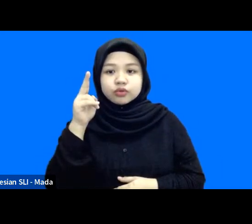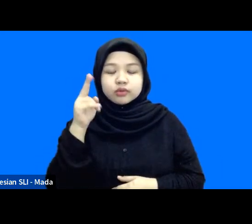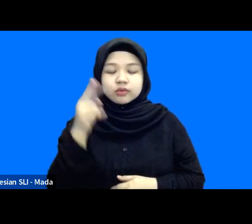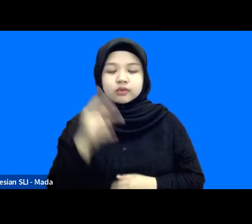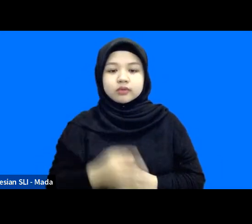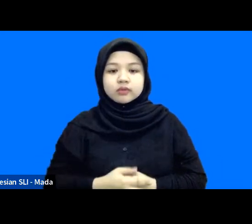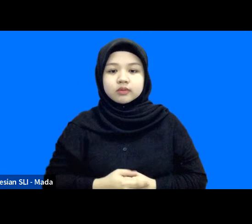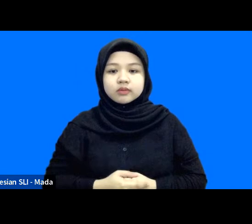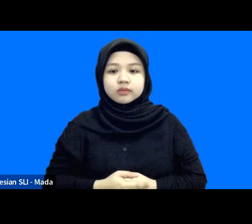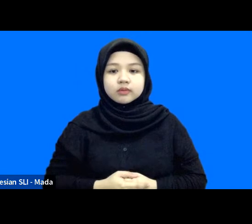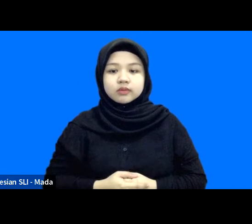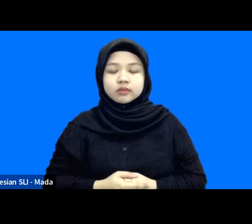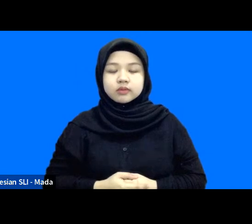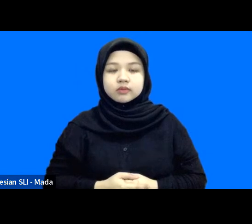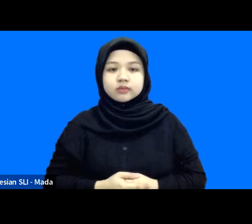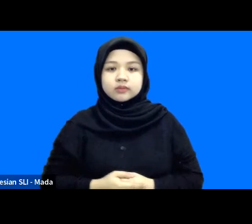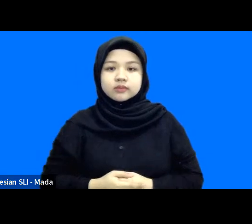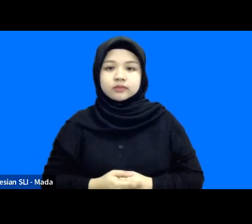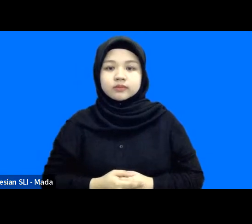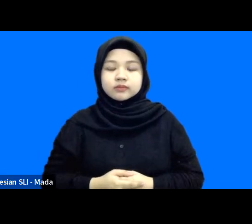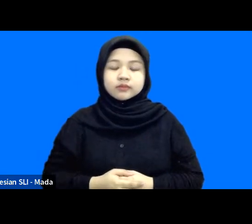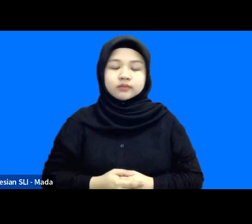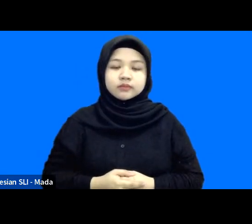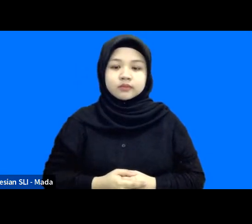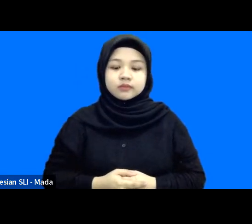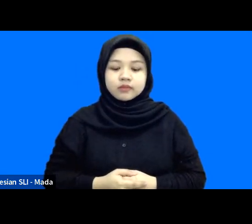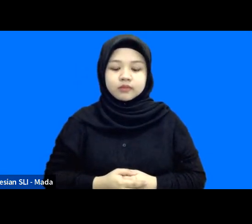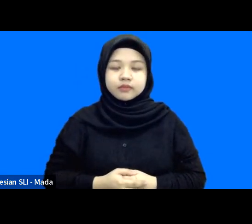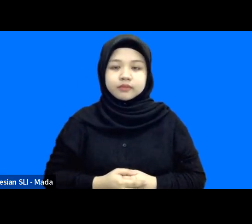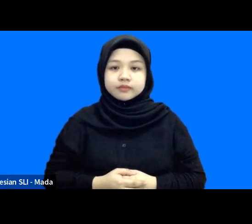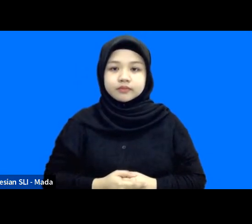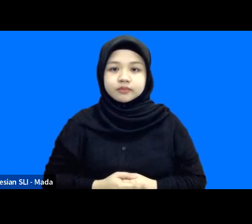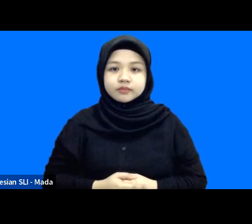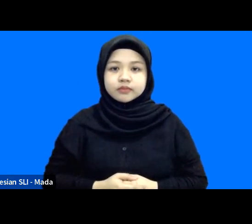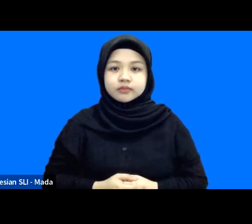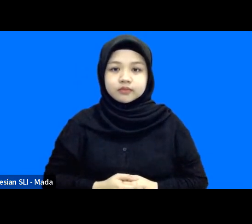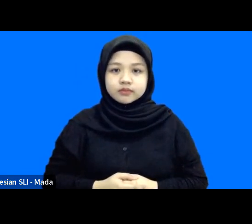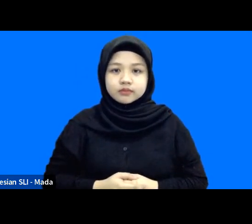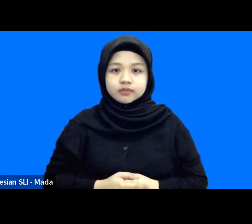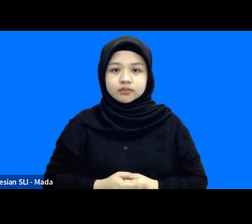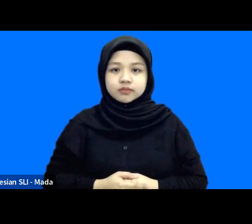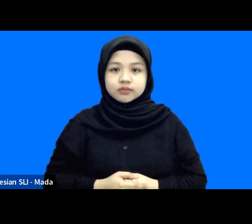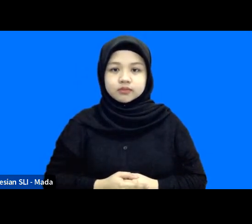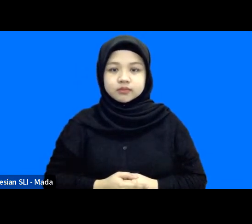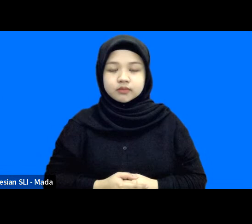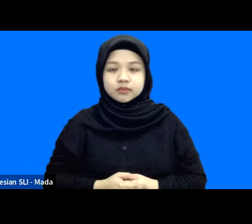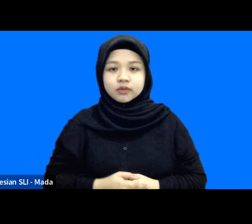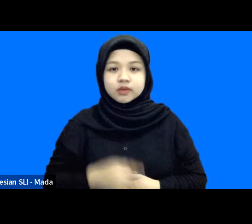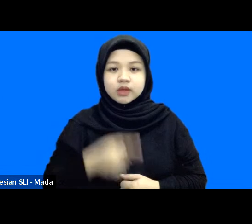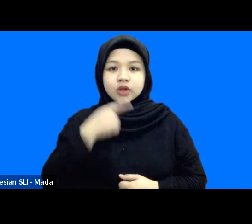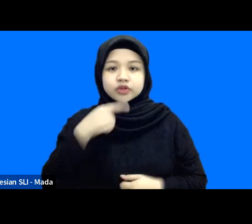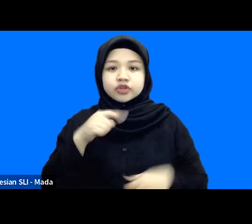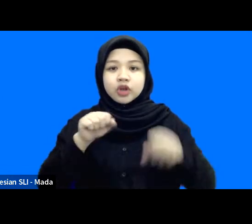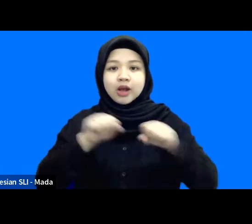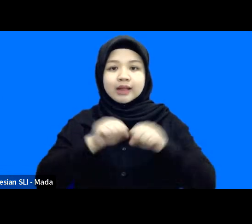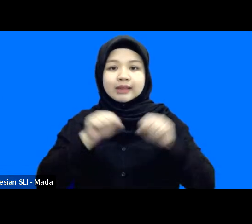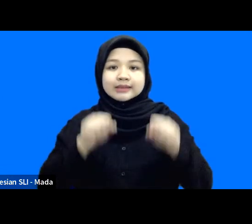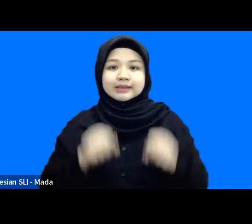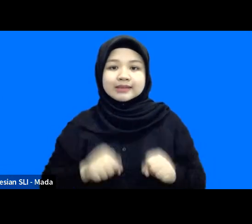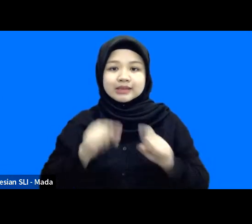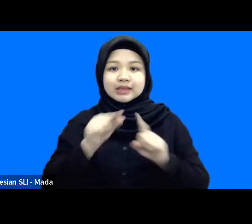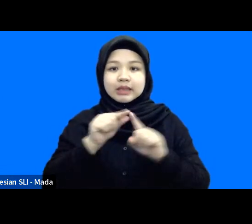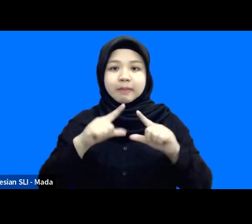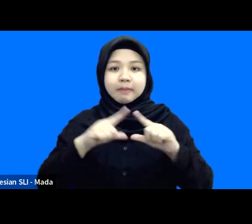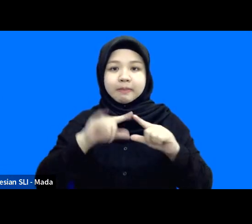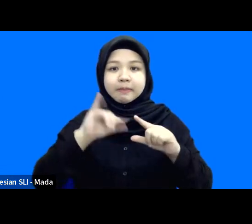countries. And so if there is a tax system that can work at the global level where developing countries